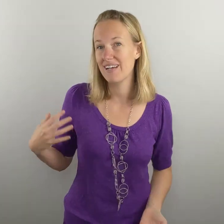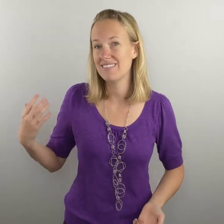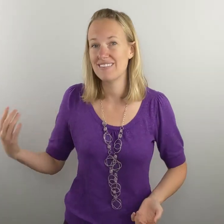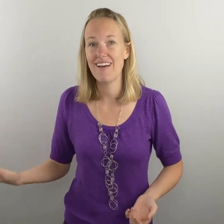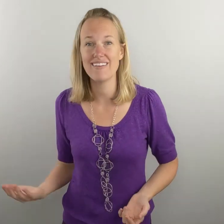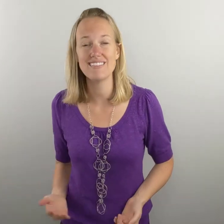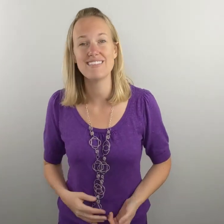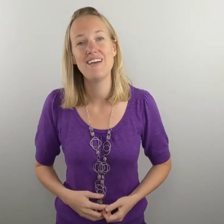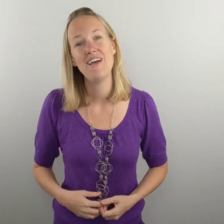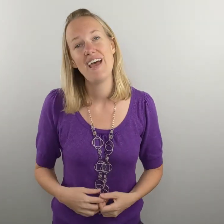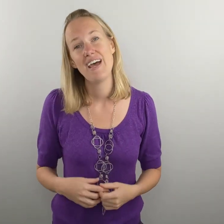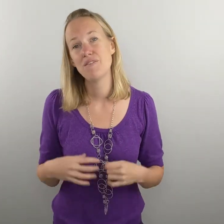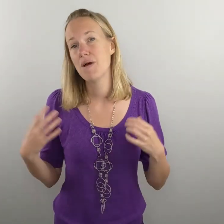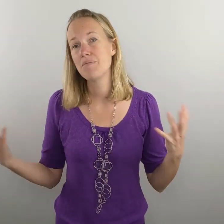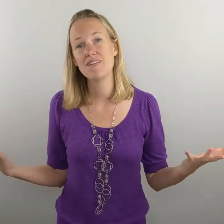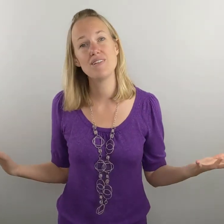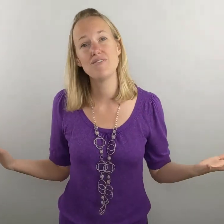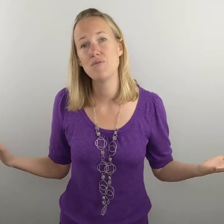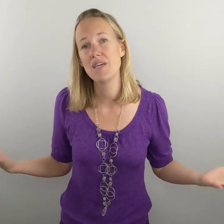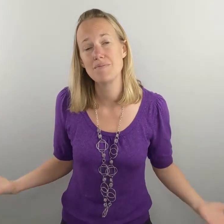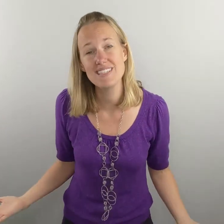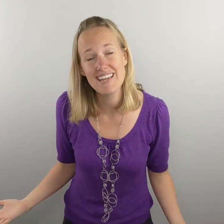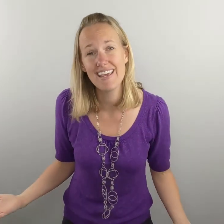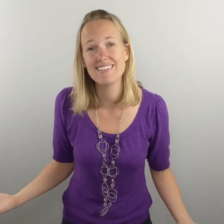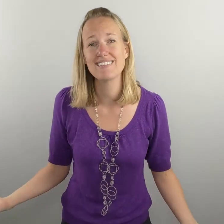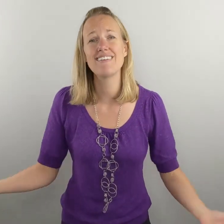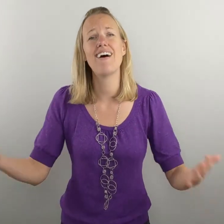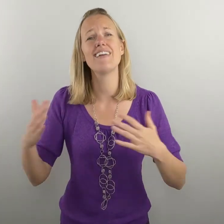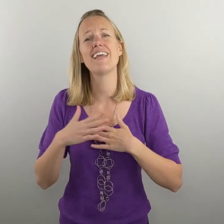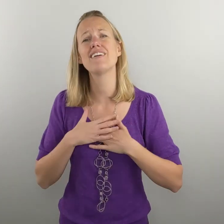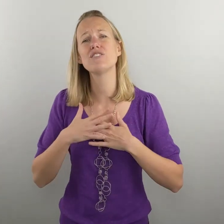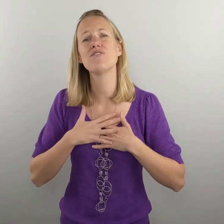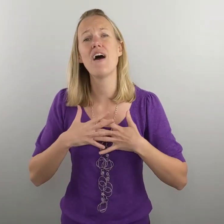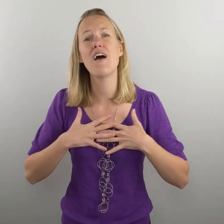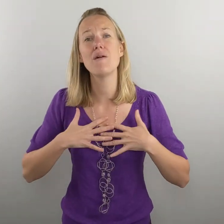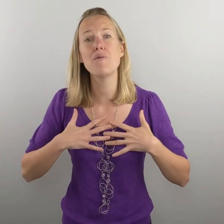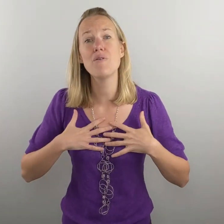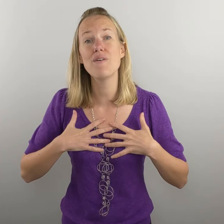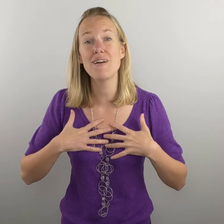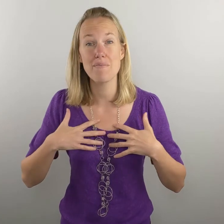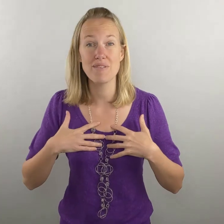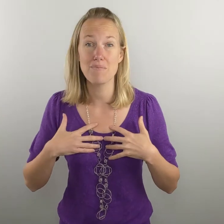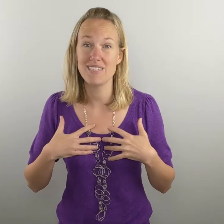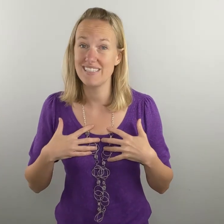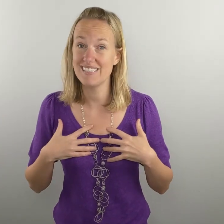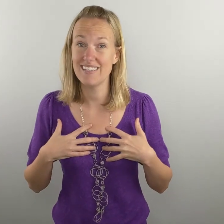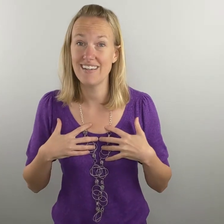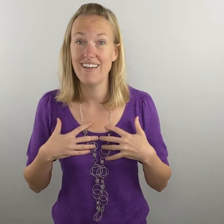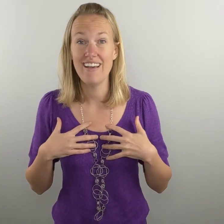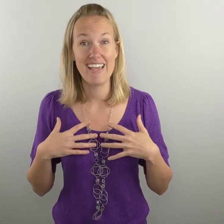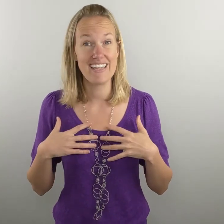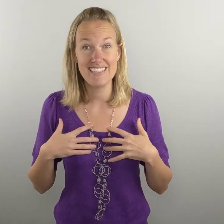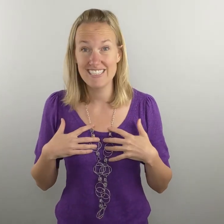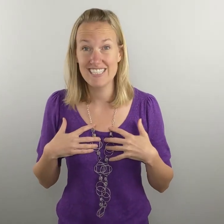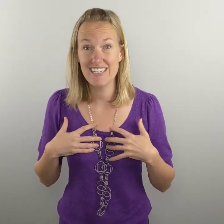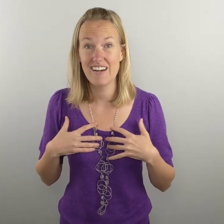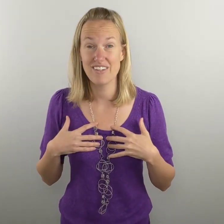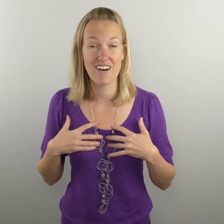practice than others. And remember, even if you make mistakes, God cares far more about the position and condition of your